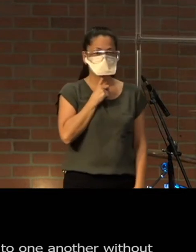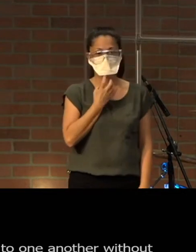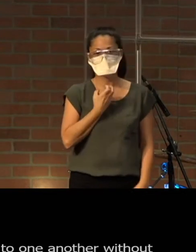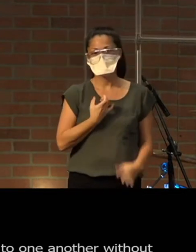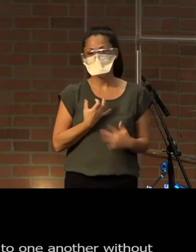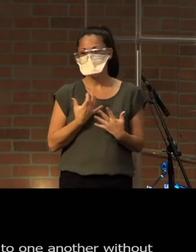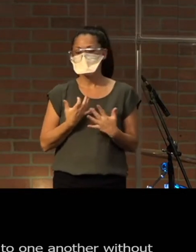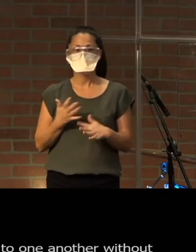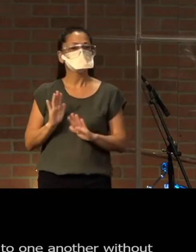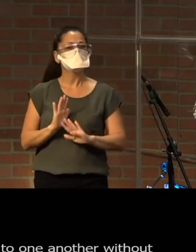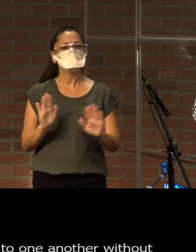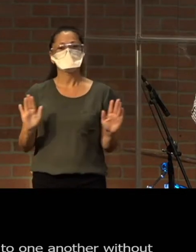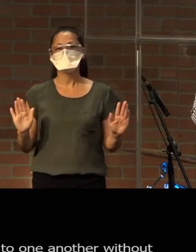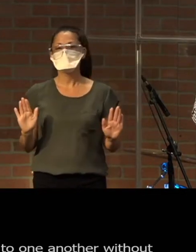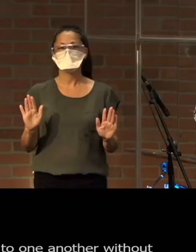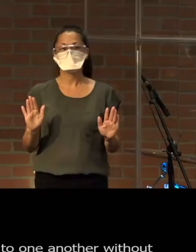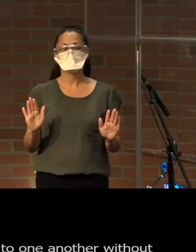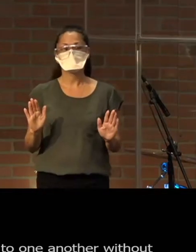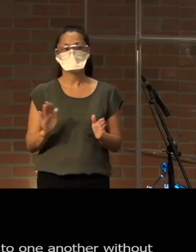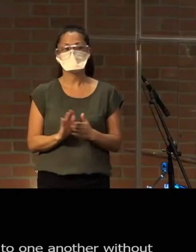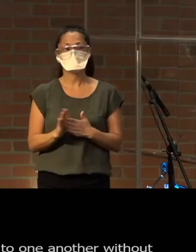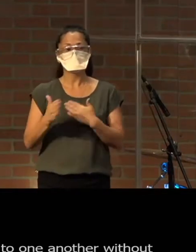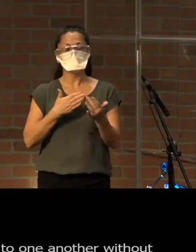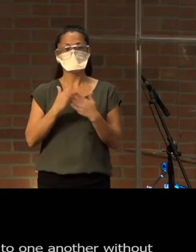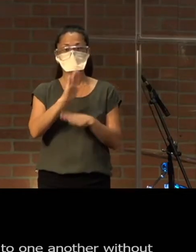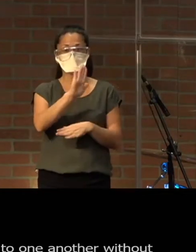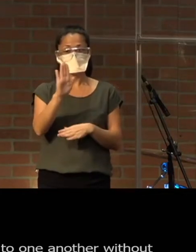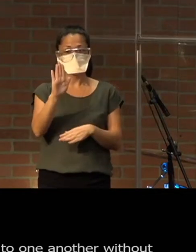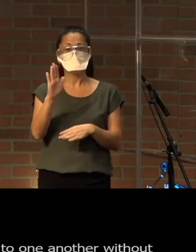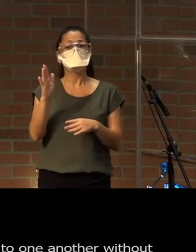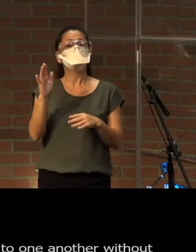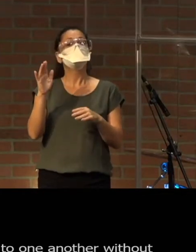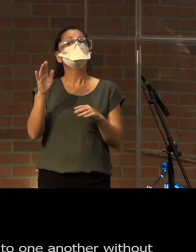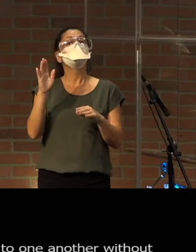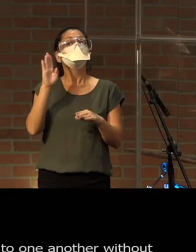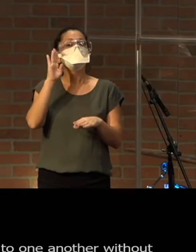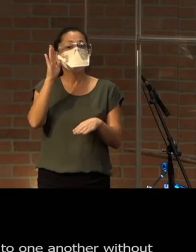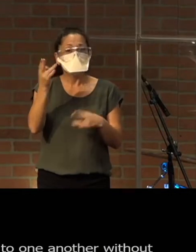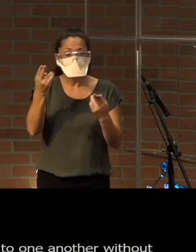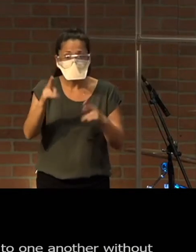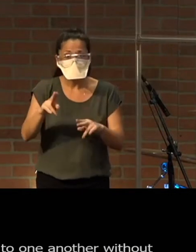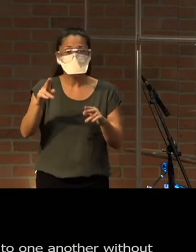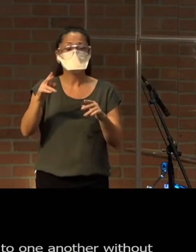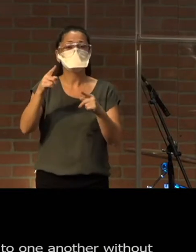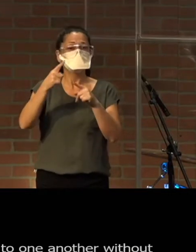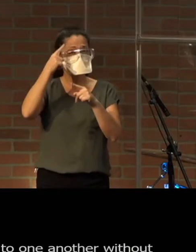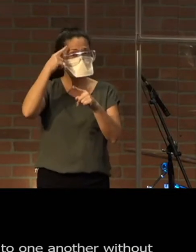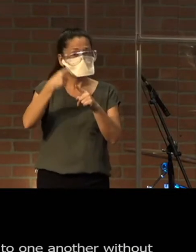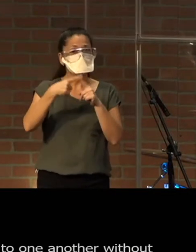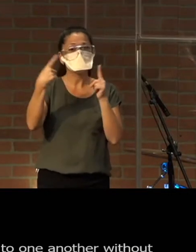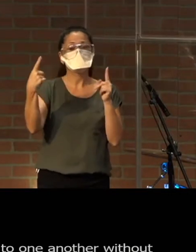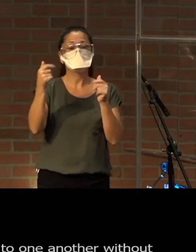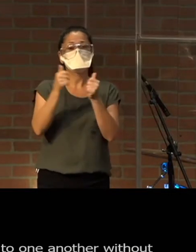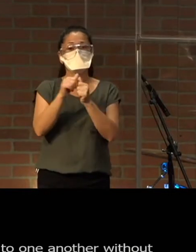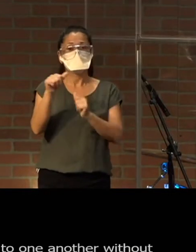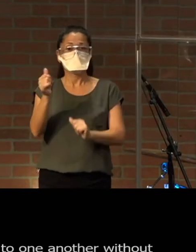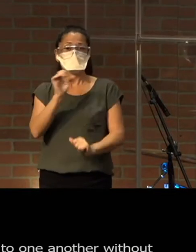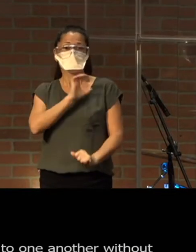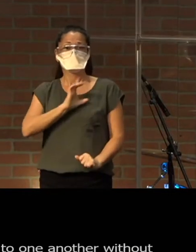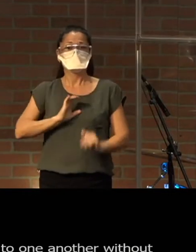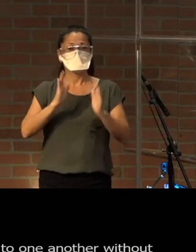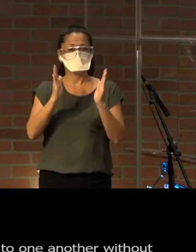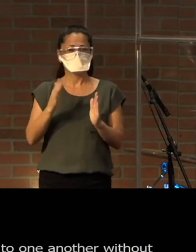In your own inevitable disagreements with other Christians, I'd encourage you to evaluate your role.